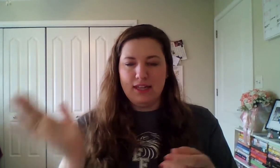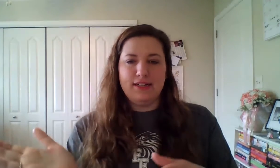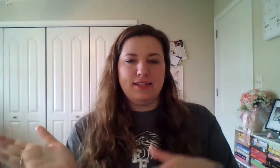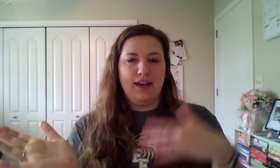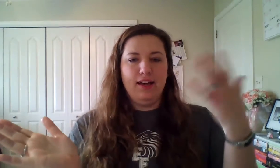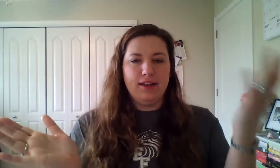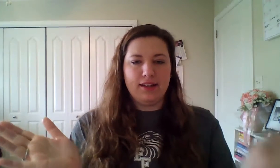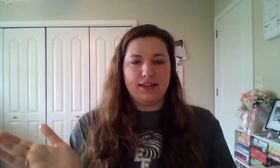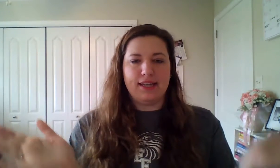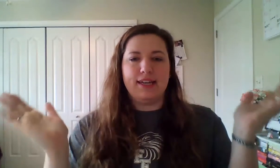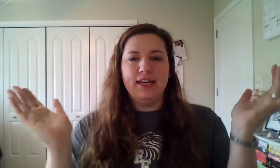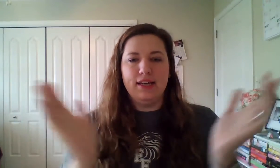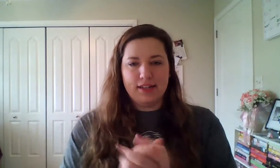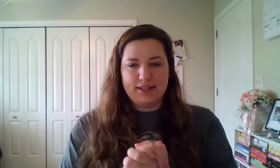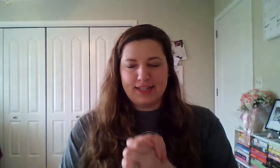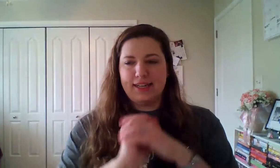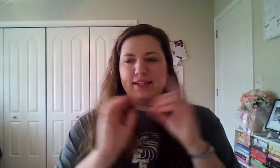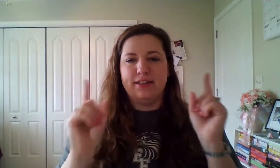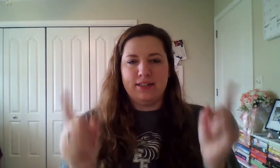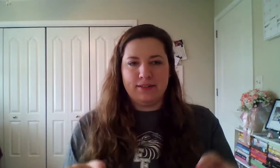T E T.